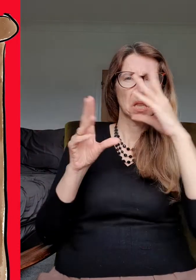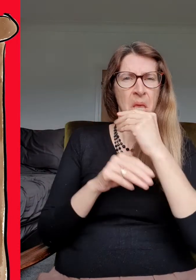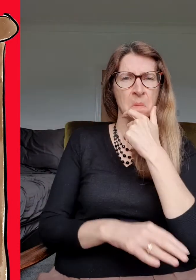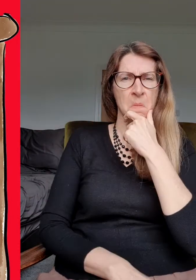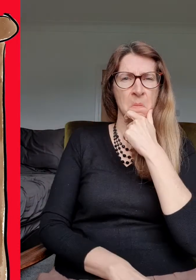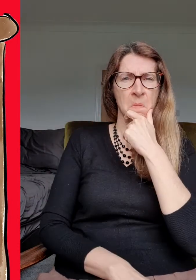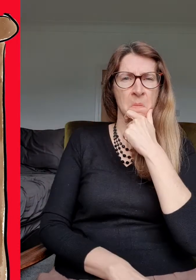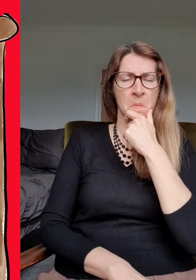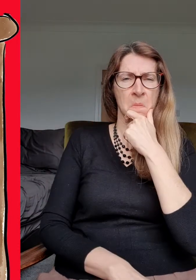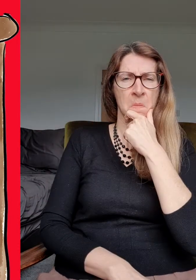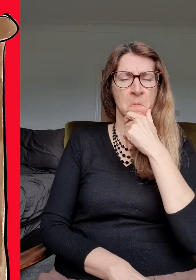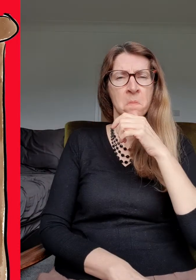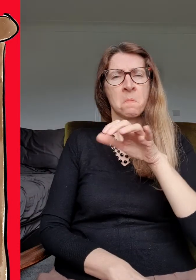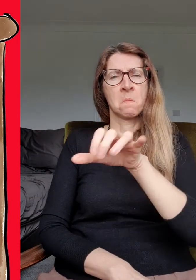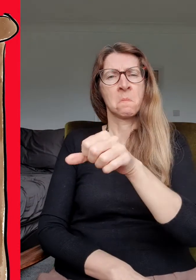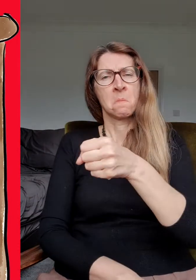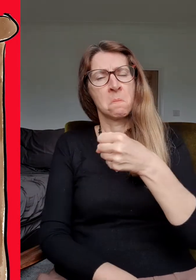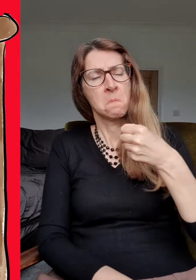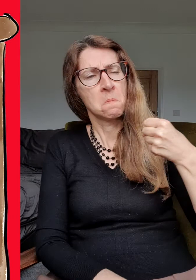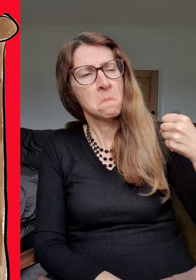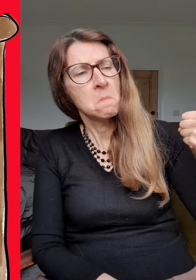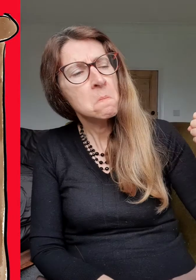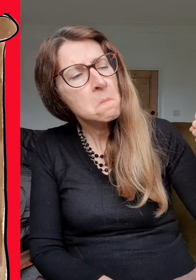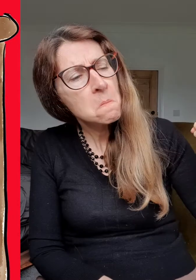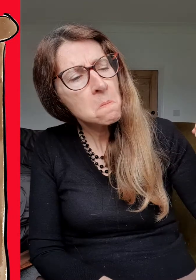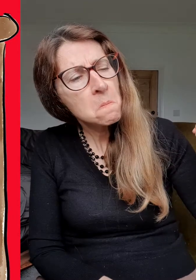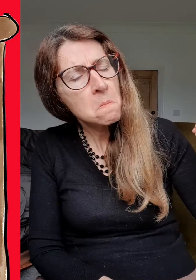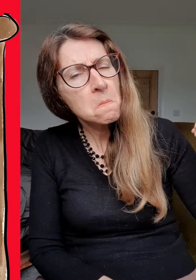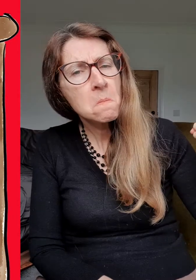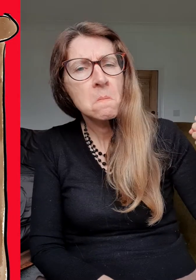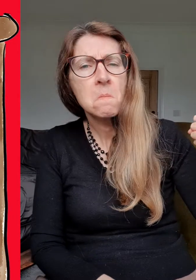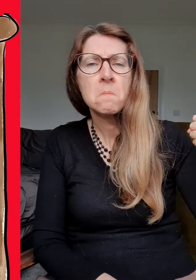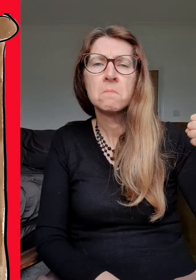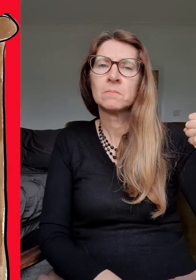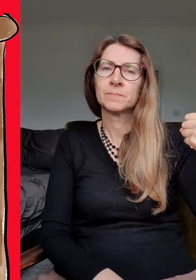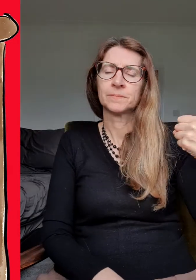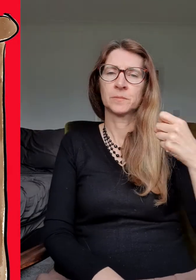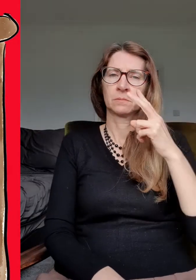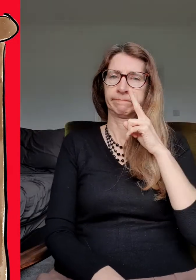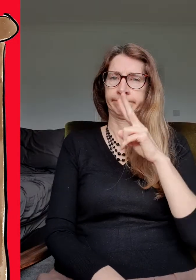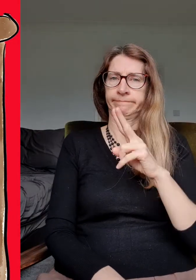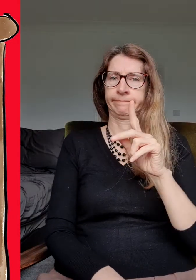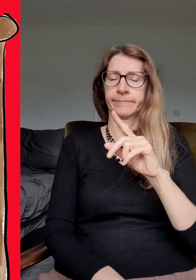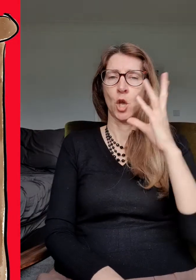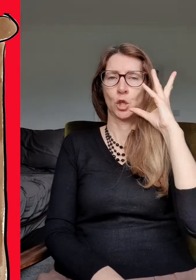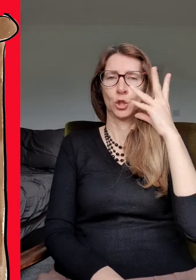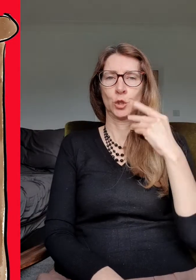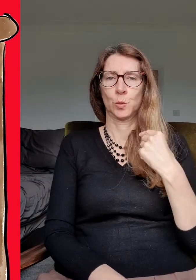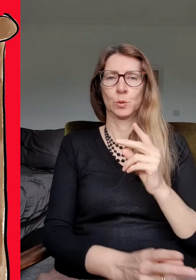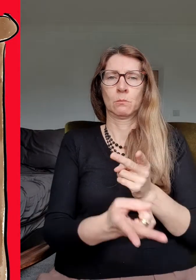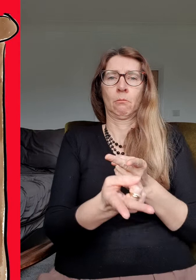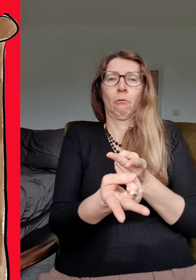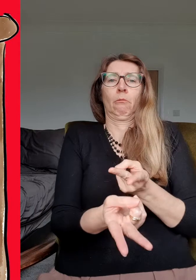now. Grandpa Gnome popped his head round the door. JoJo was lying in bed, wide